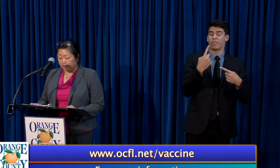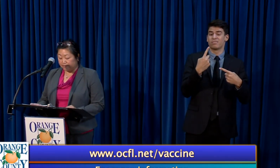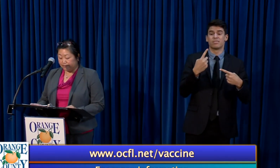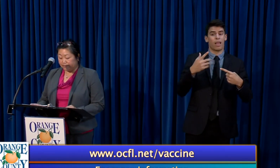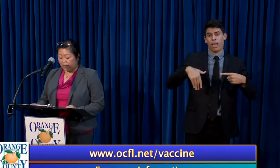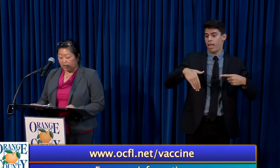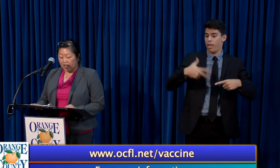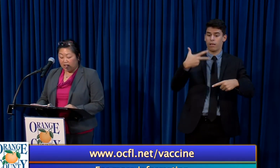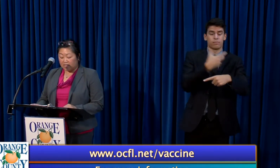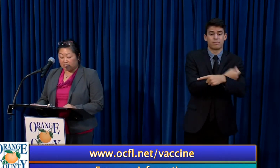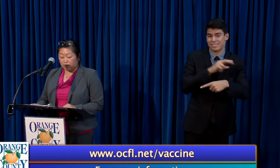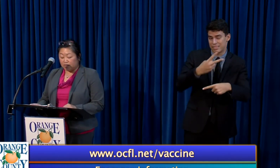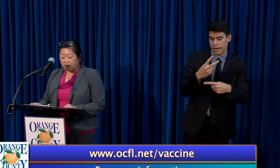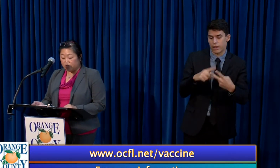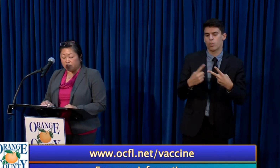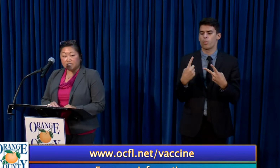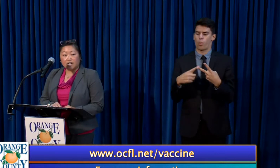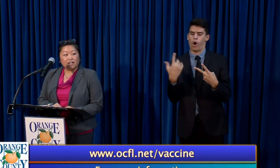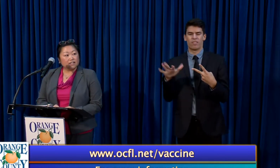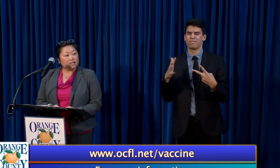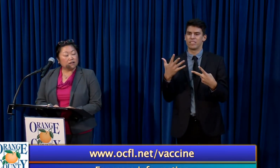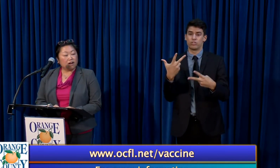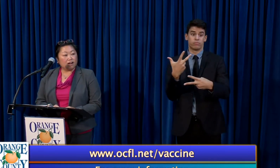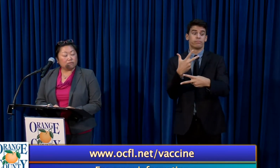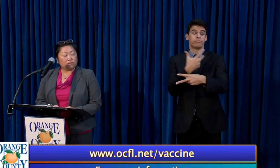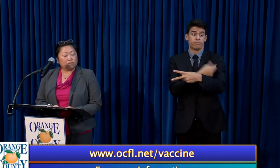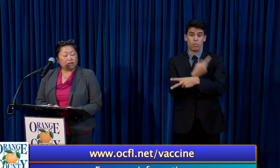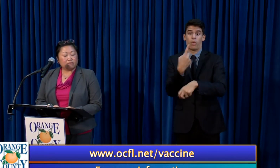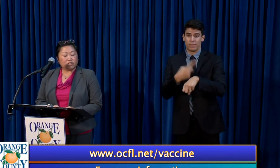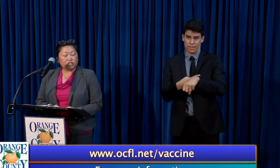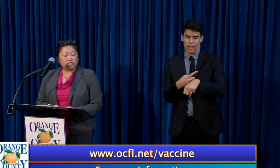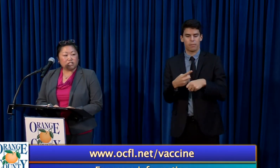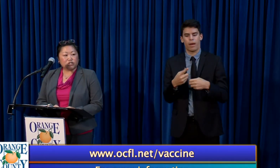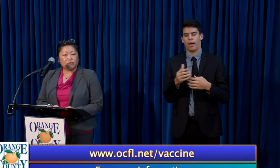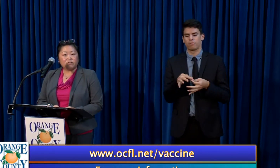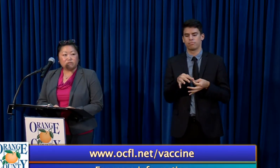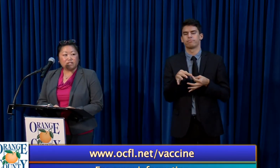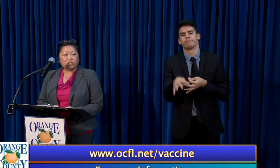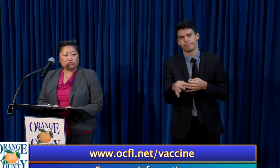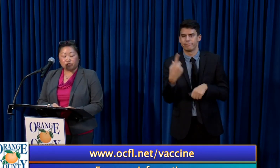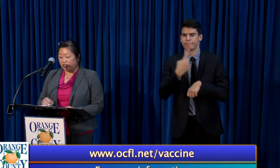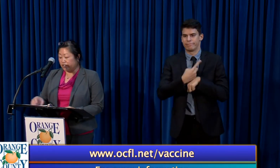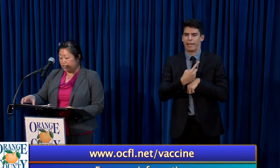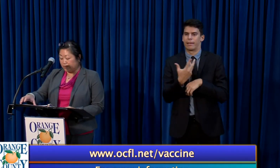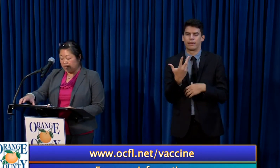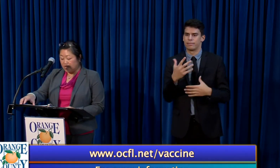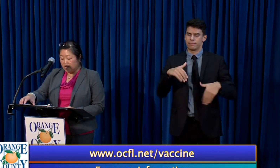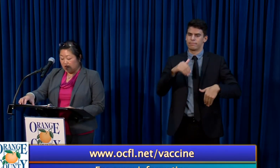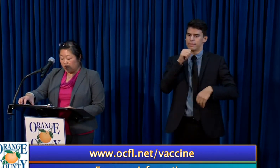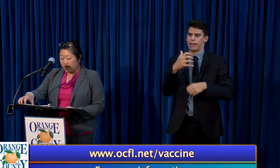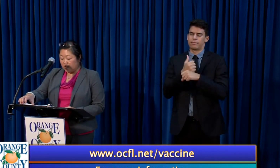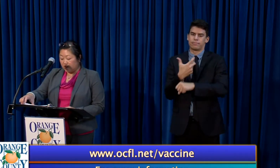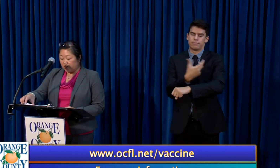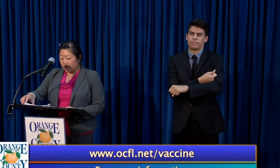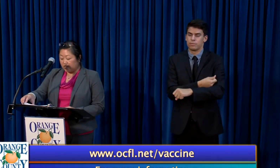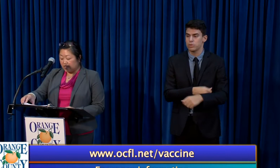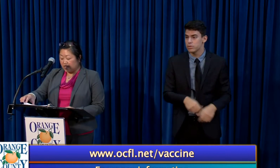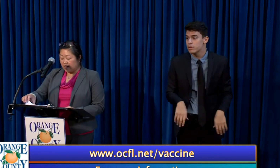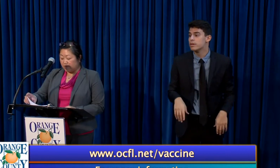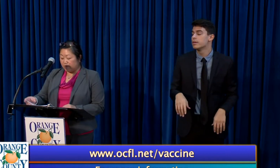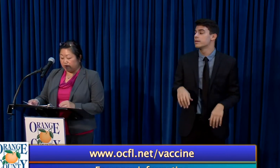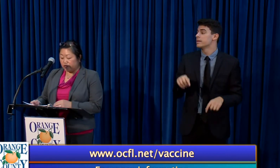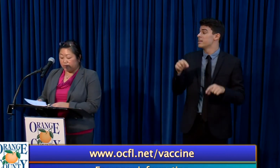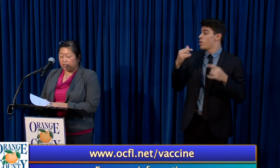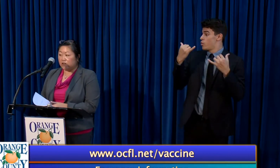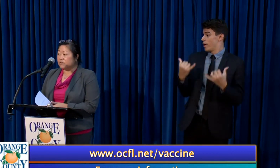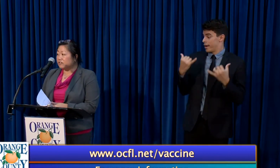dose. As we had mentioned, I think the mayor had mentioned and Dr. Pino had mentioned earlier this week, we are currently have